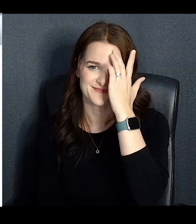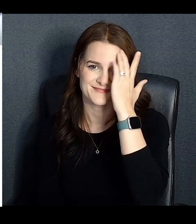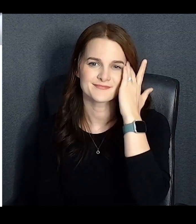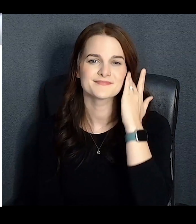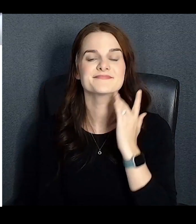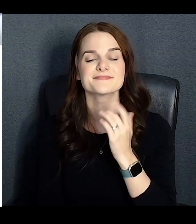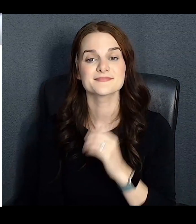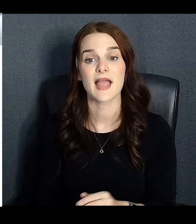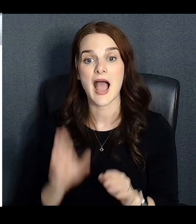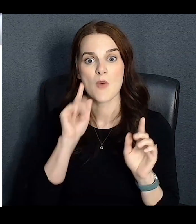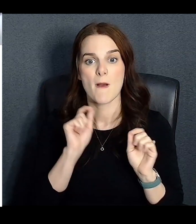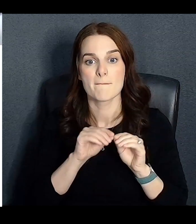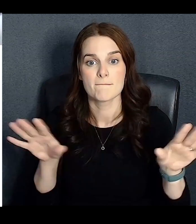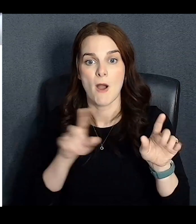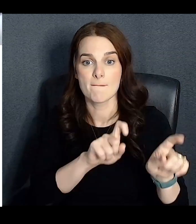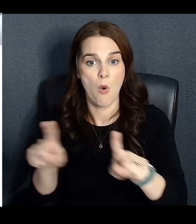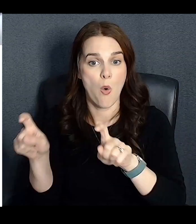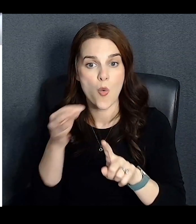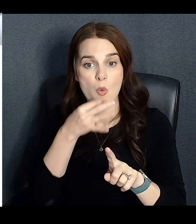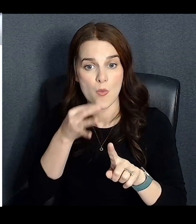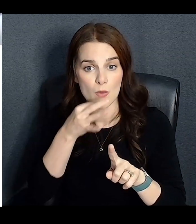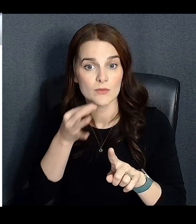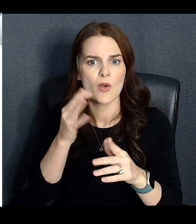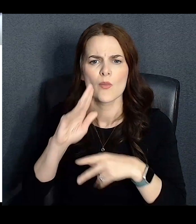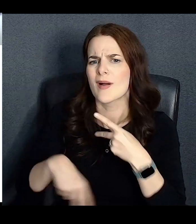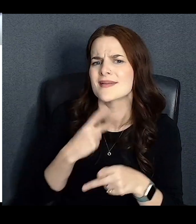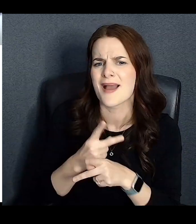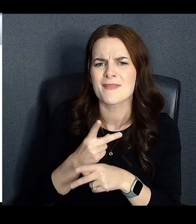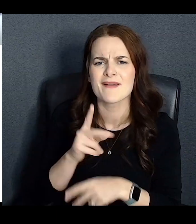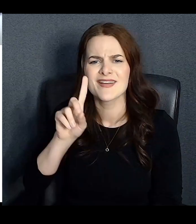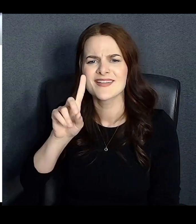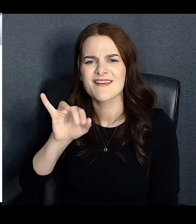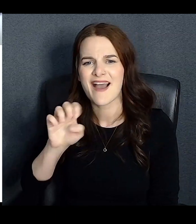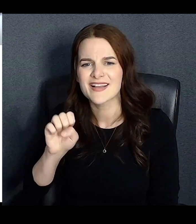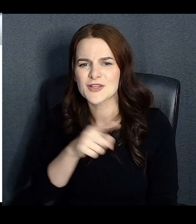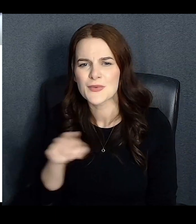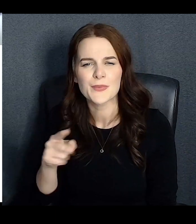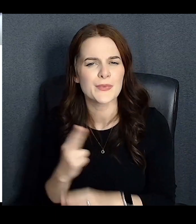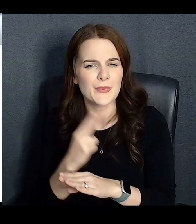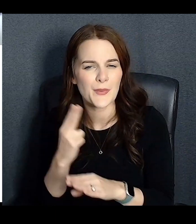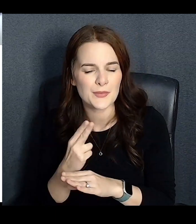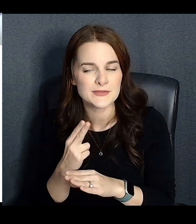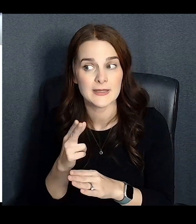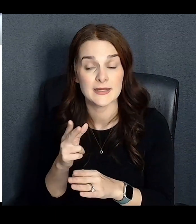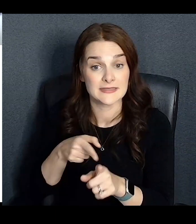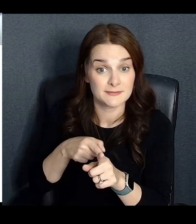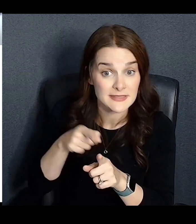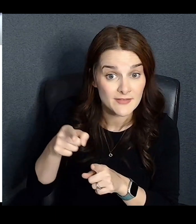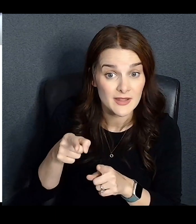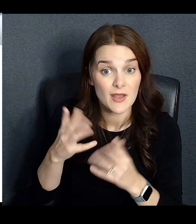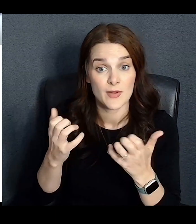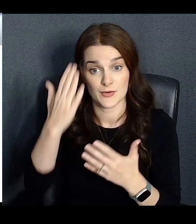So I'm going to launch a poll really quickly, and I would love to know what type of device that you use. So specifically, I would like to